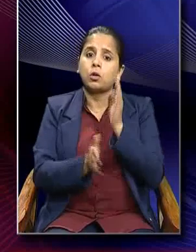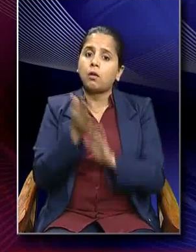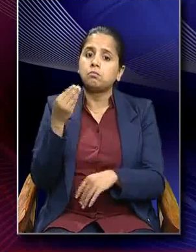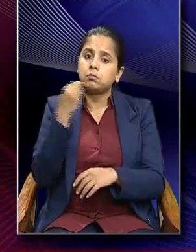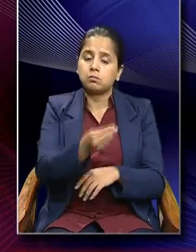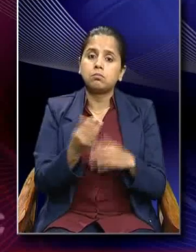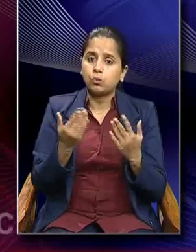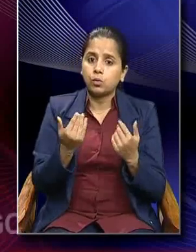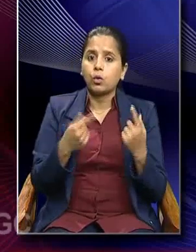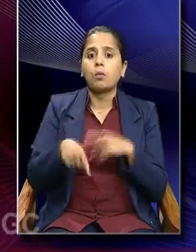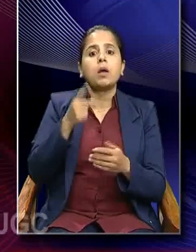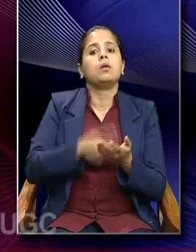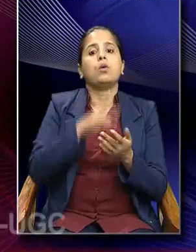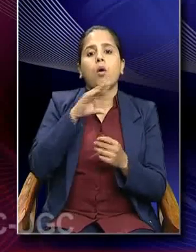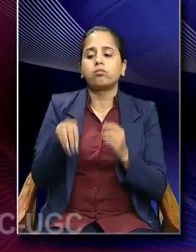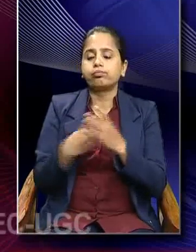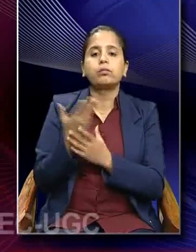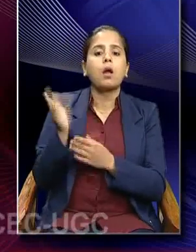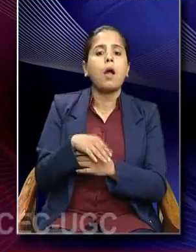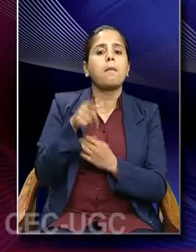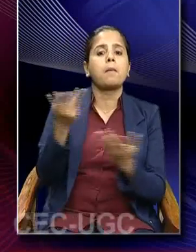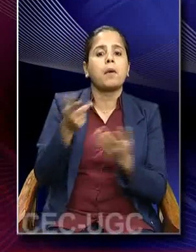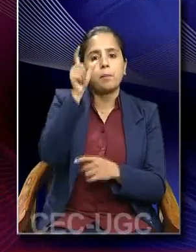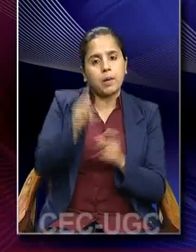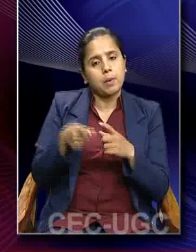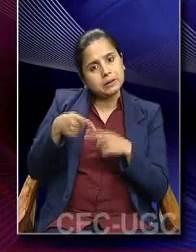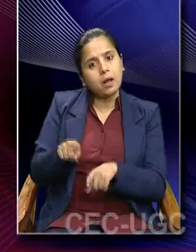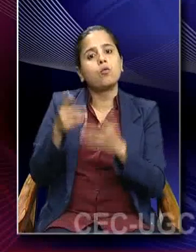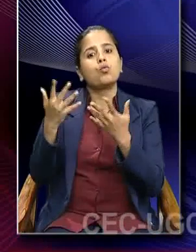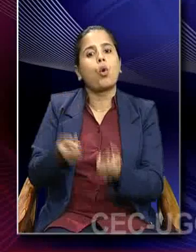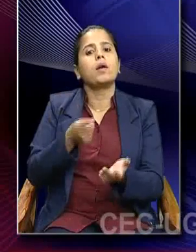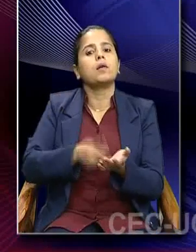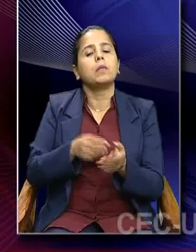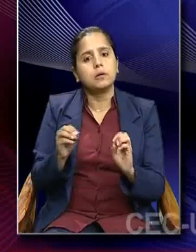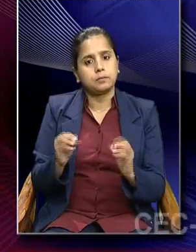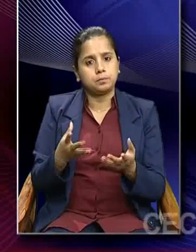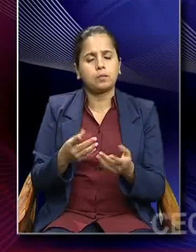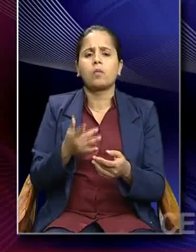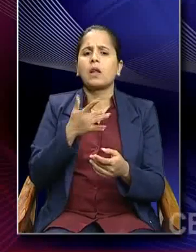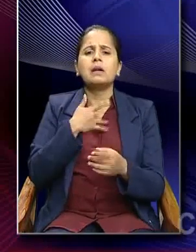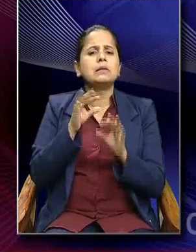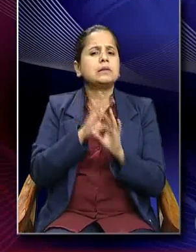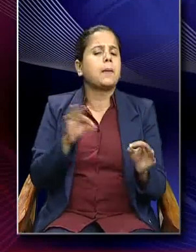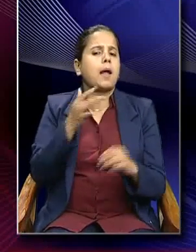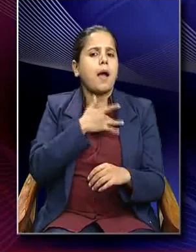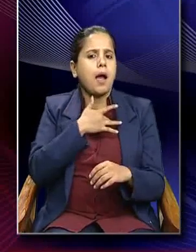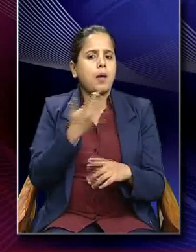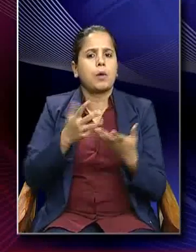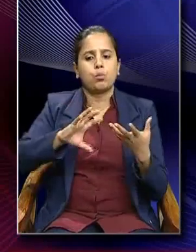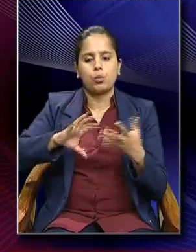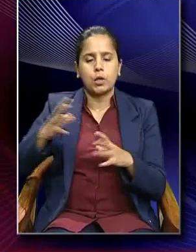the demand which originates and from the individual himself. Simple habits like turning the